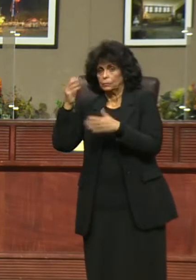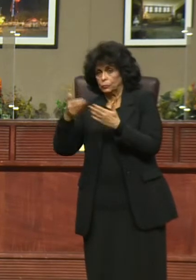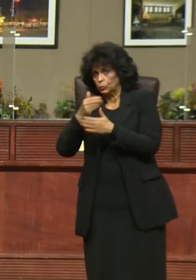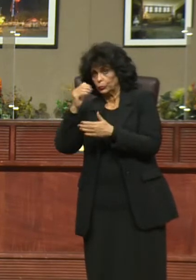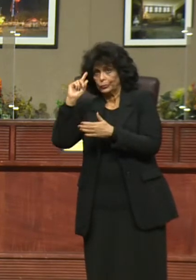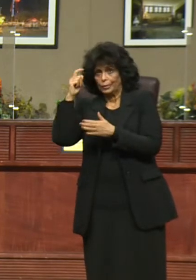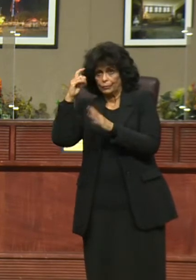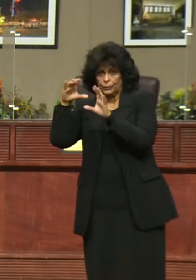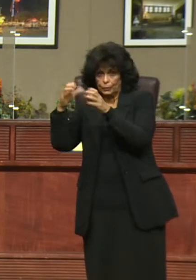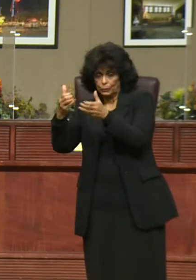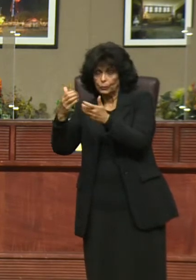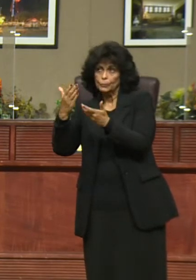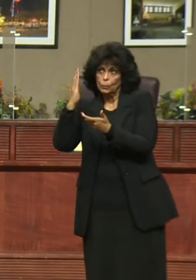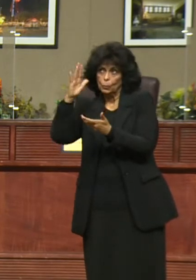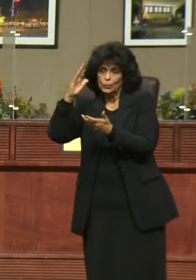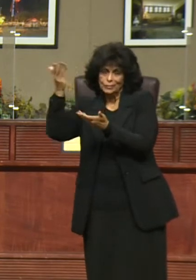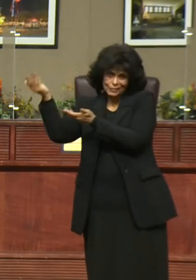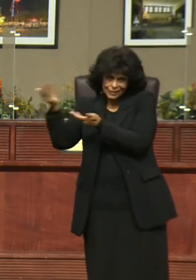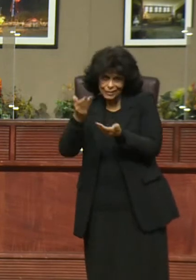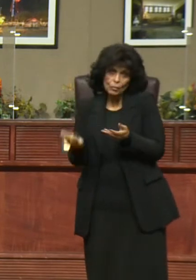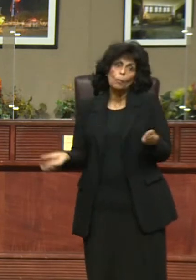governments.